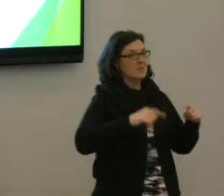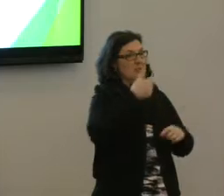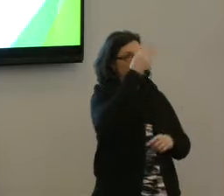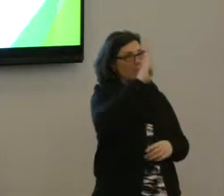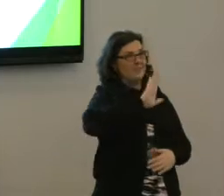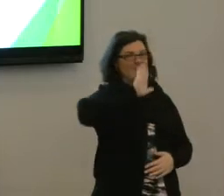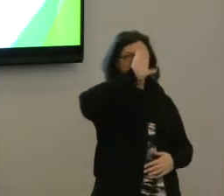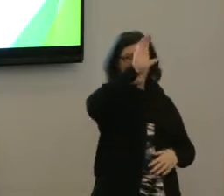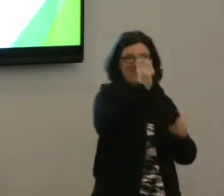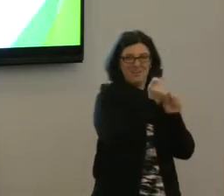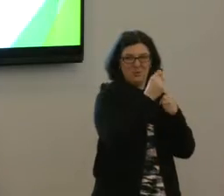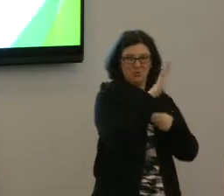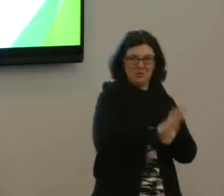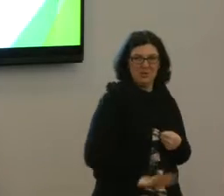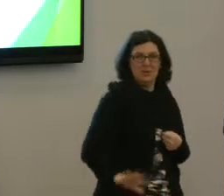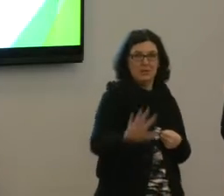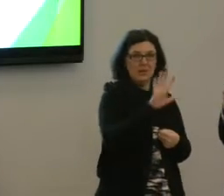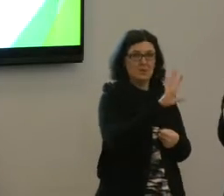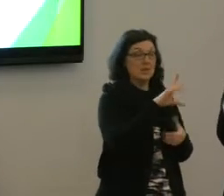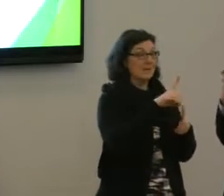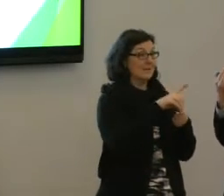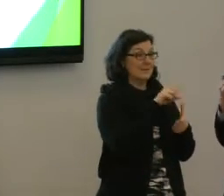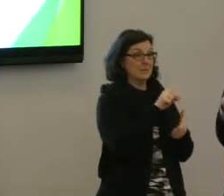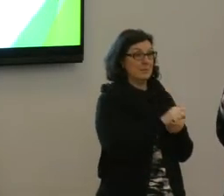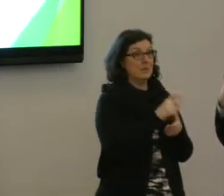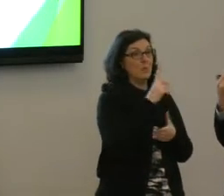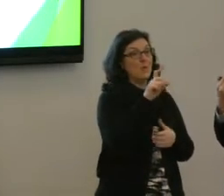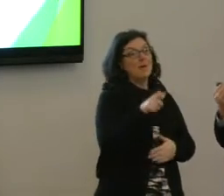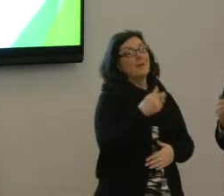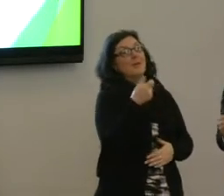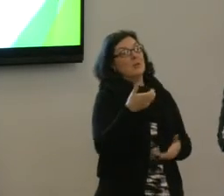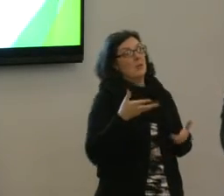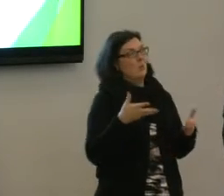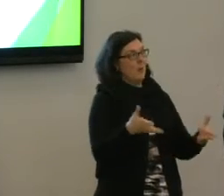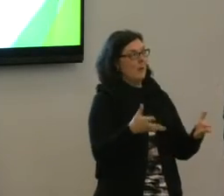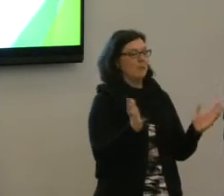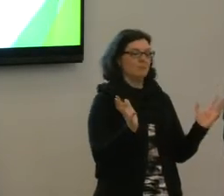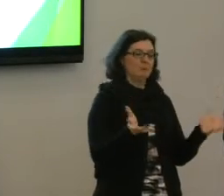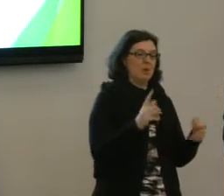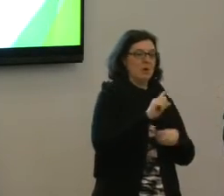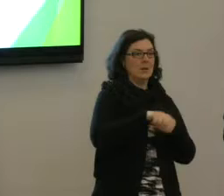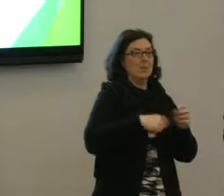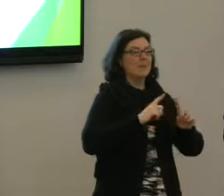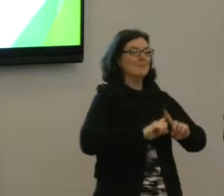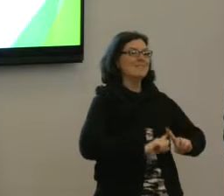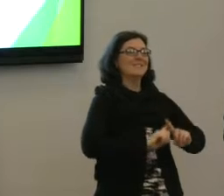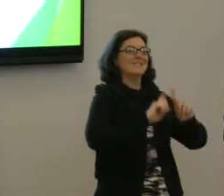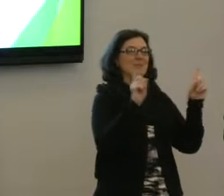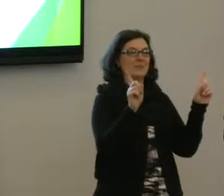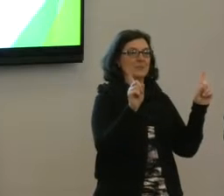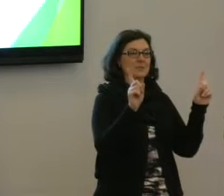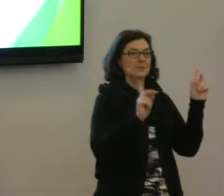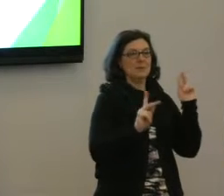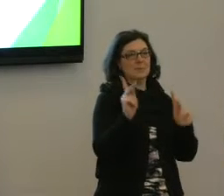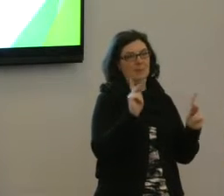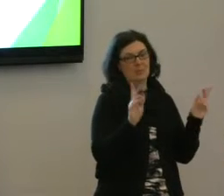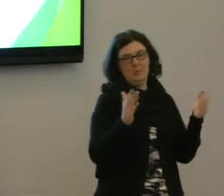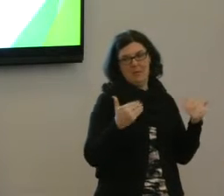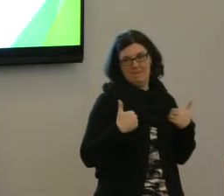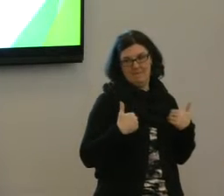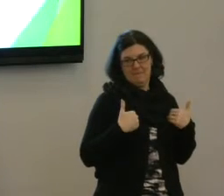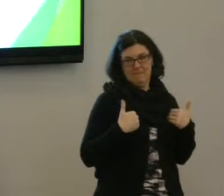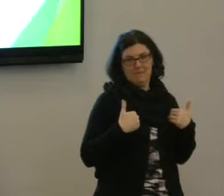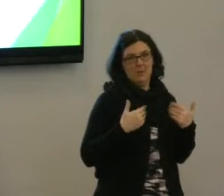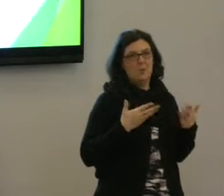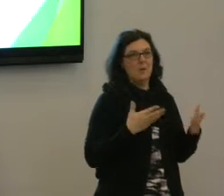can we see disability as just one of the other ways of talking about differences that people have and the ways that